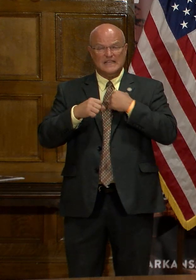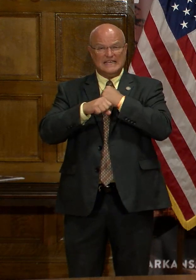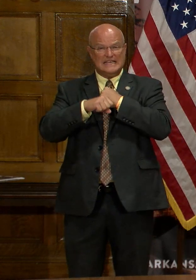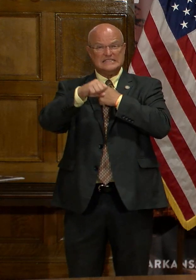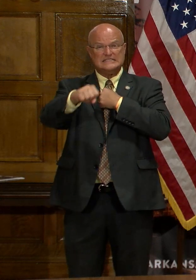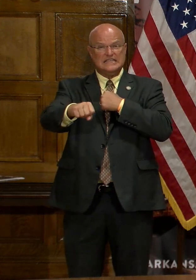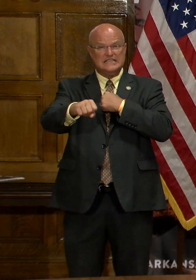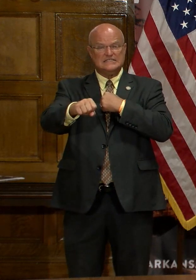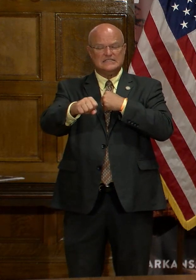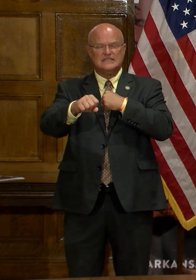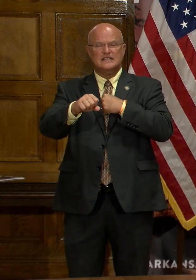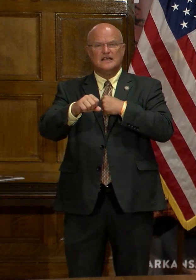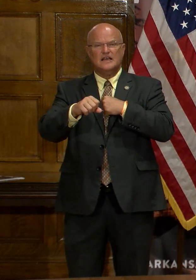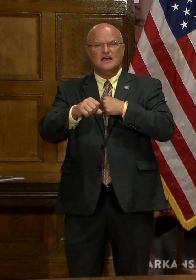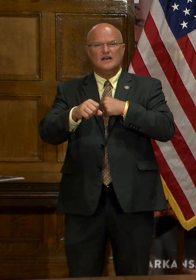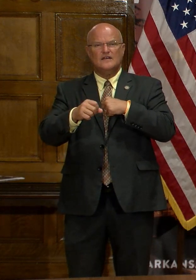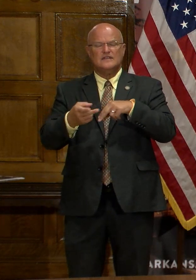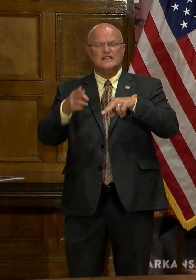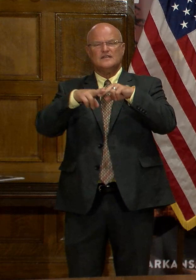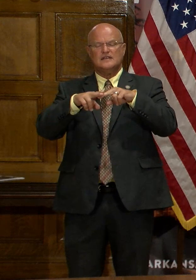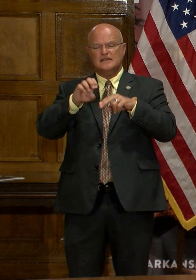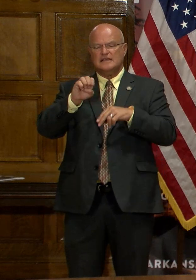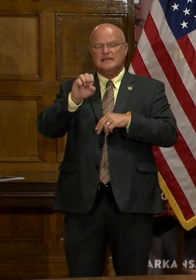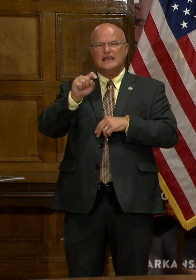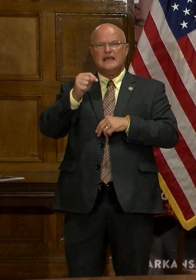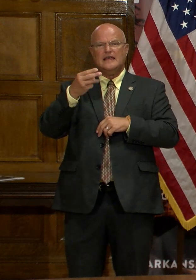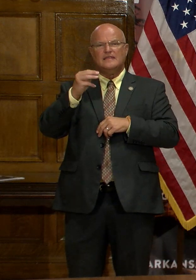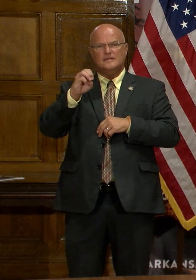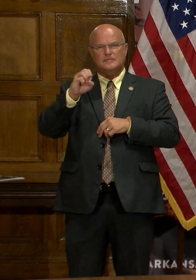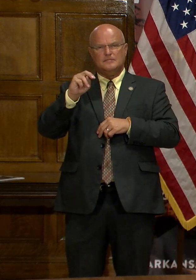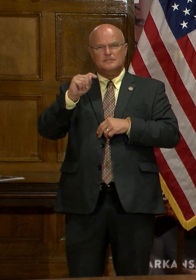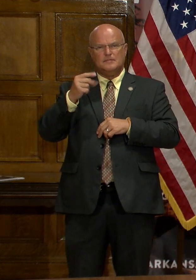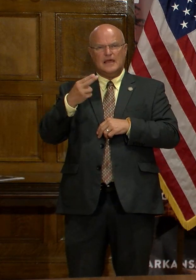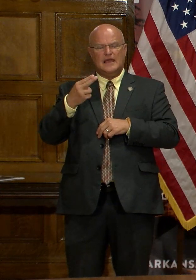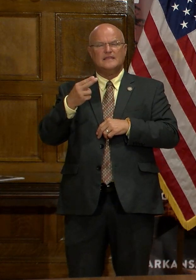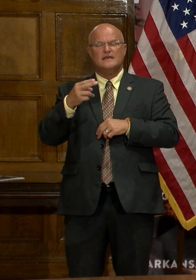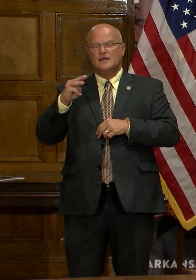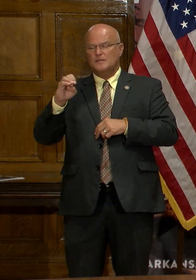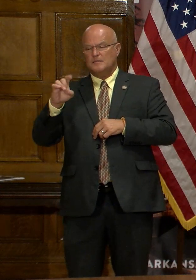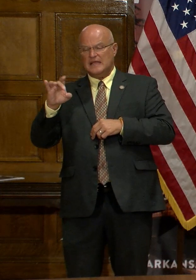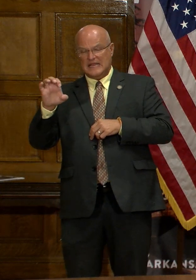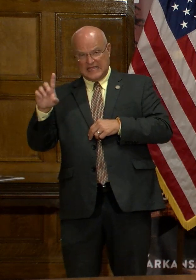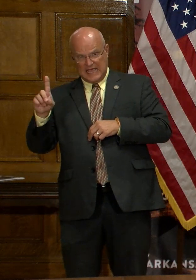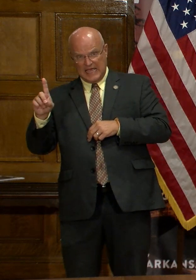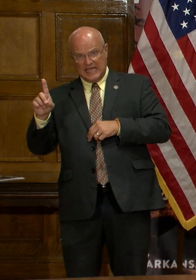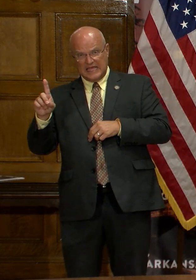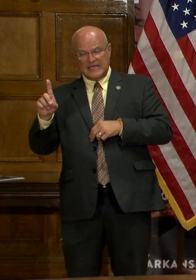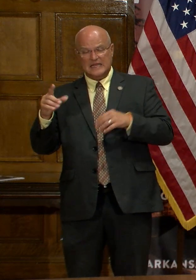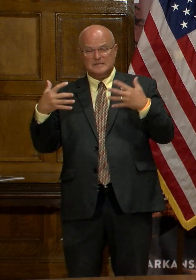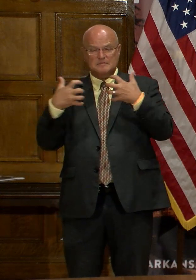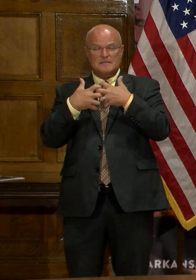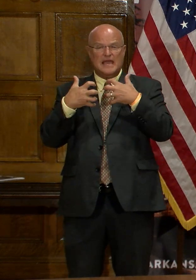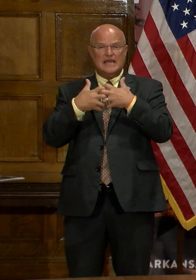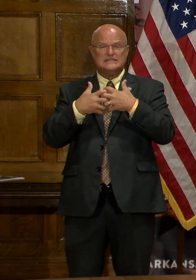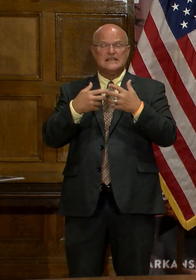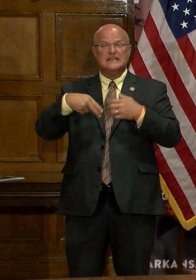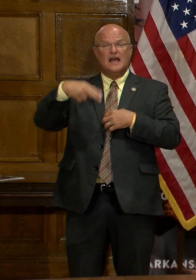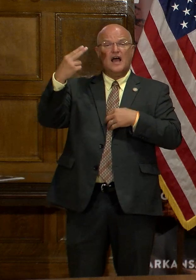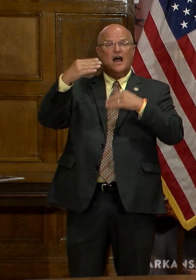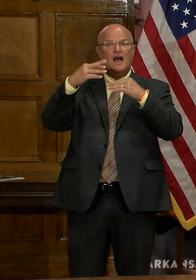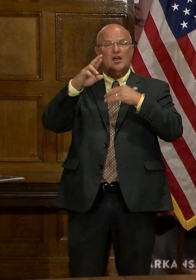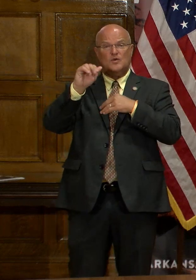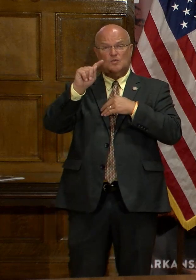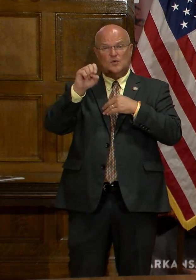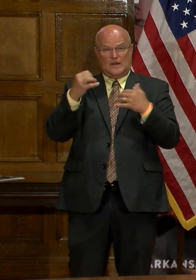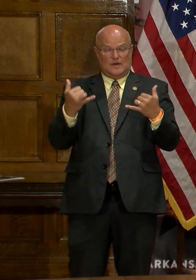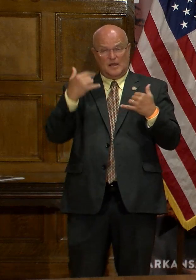extension of the increased FMAP, that is their matching rate for Medicaid, that is at a higher rate